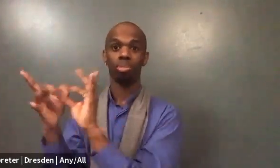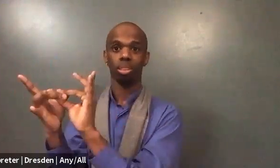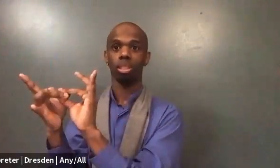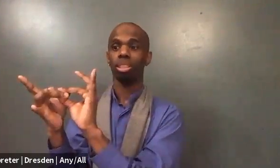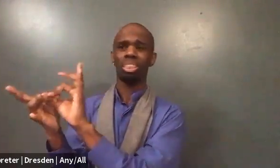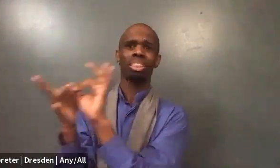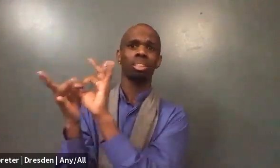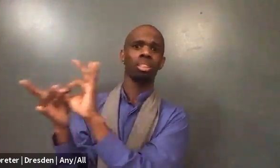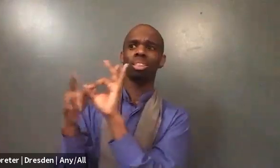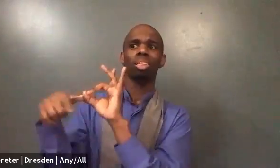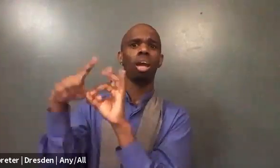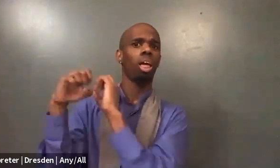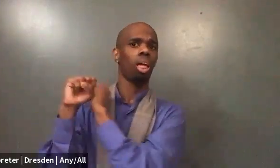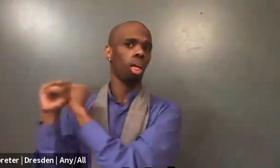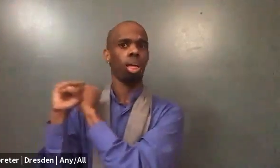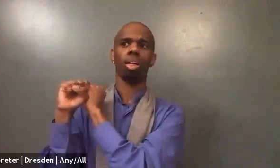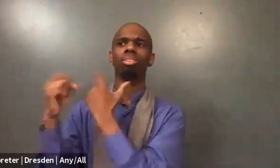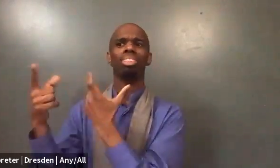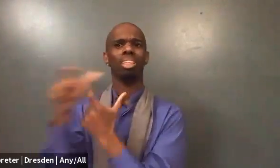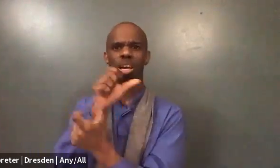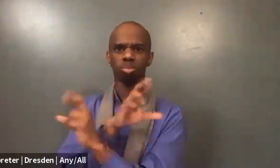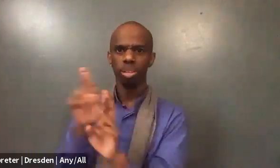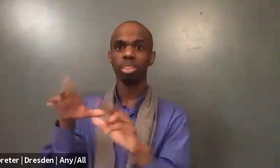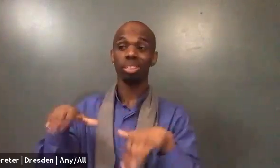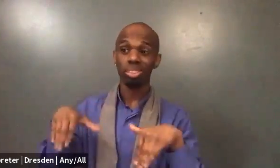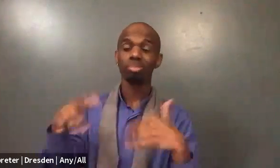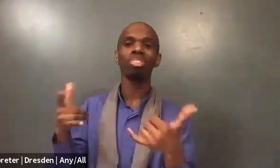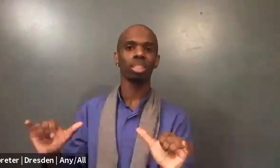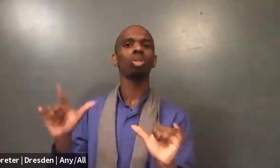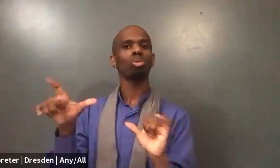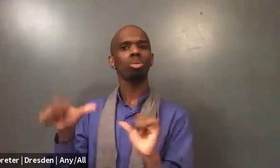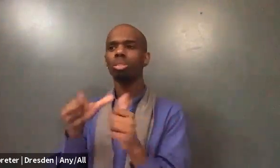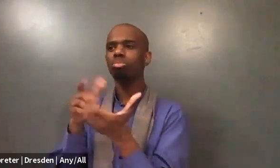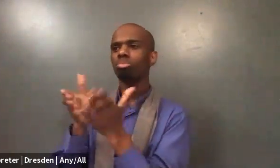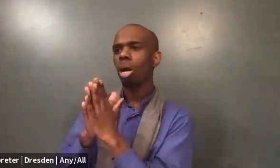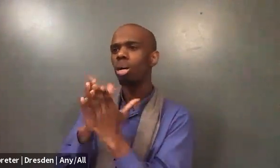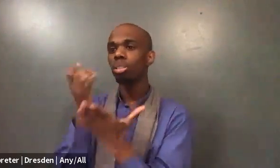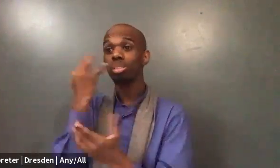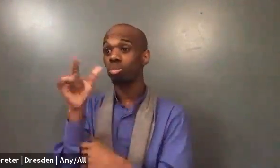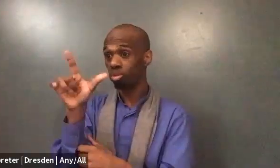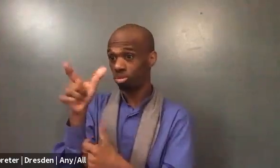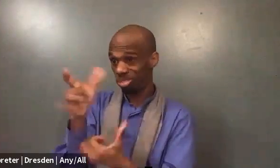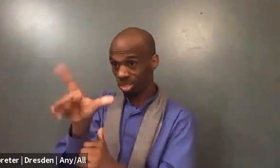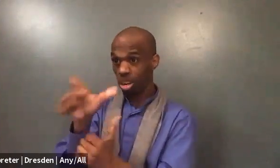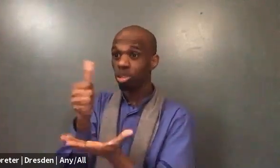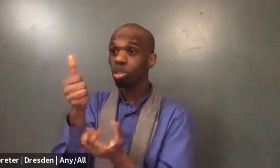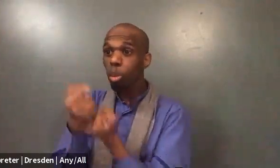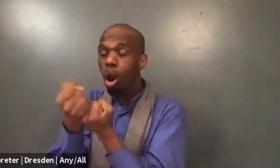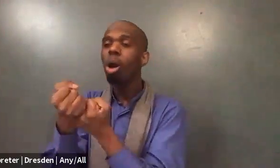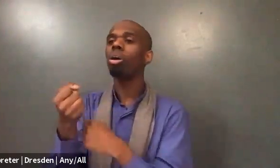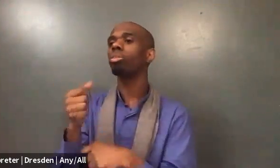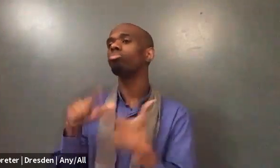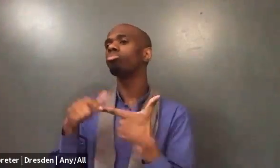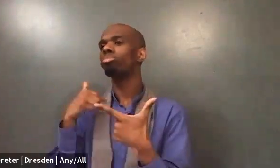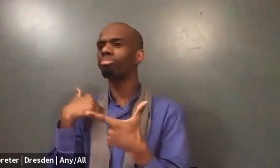up on asking if they need support, just checking in with them, and create that safety plan with them if that is what they